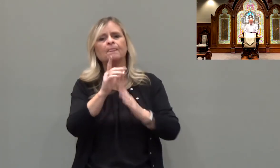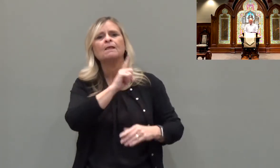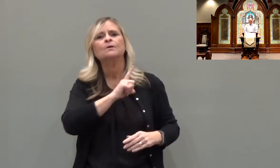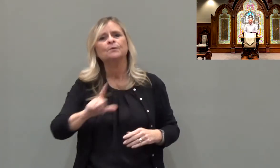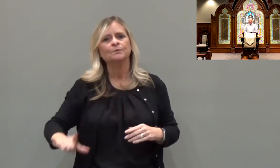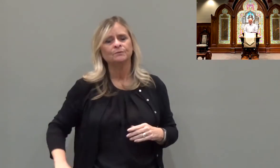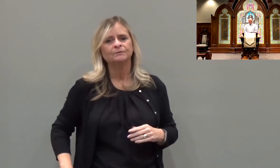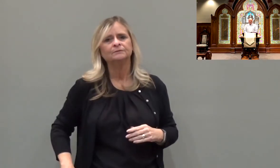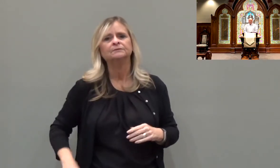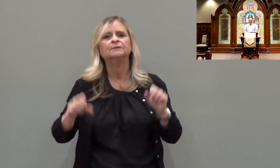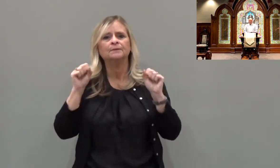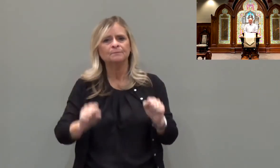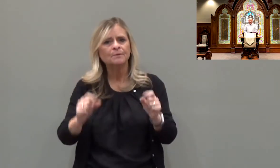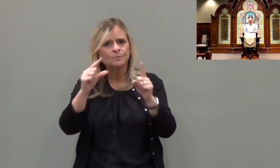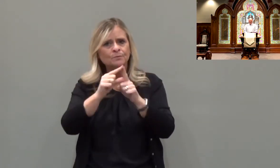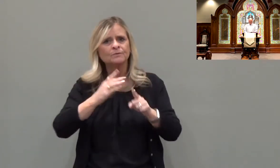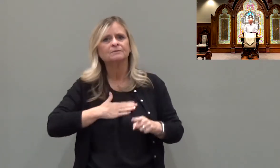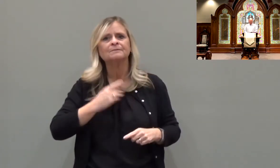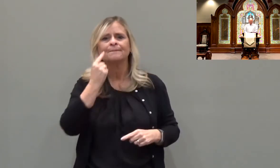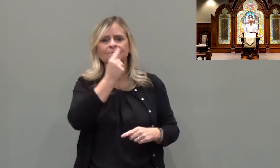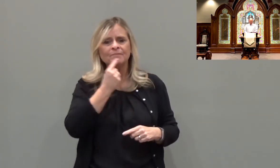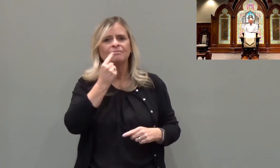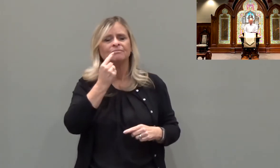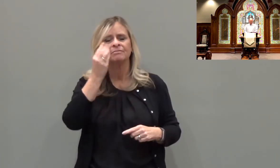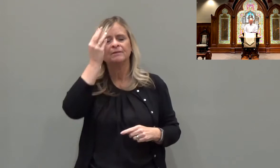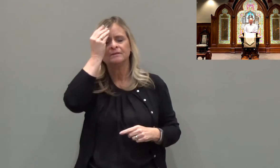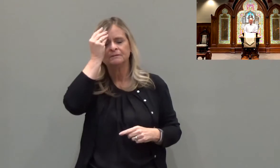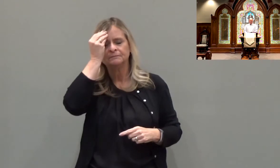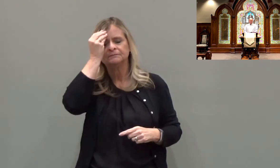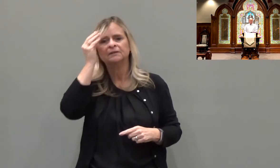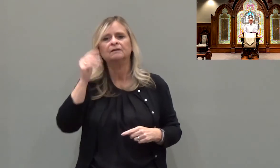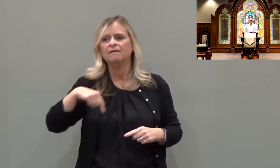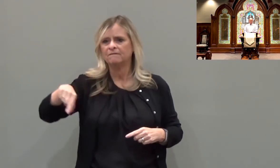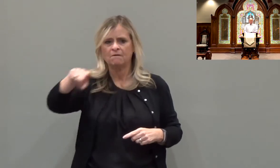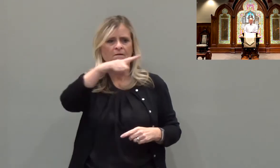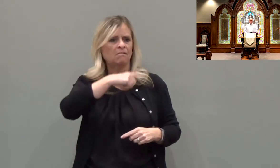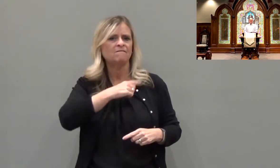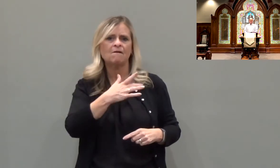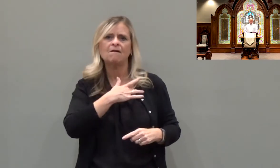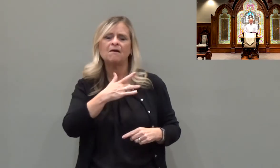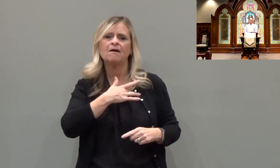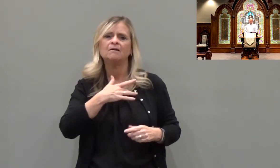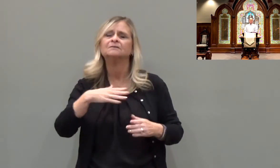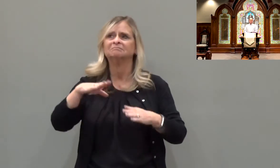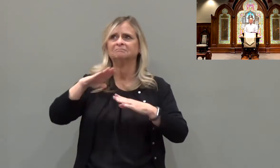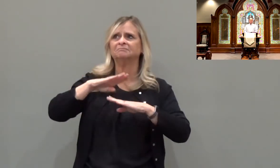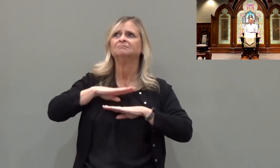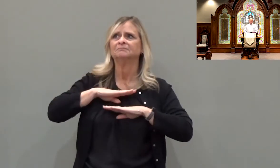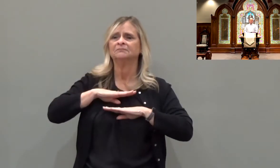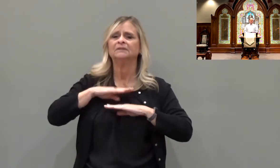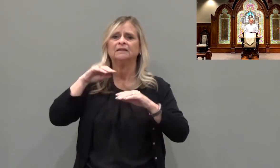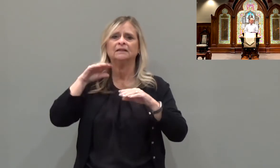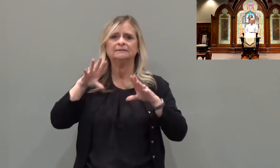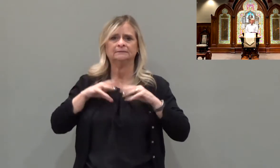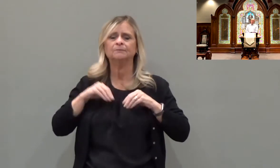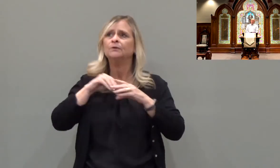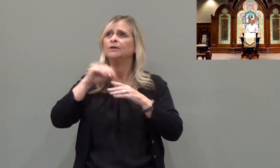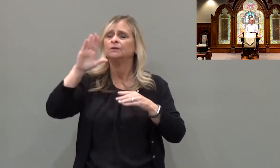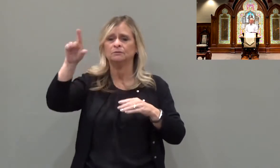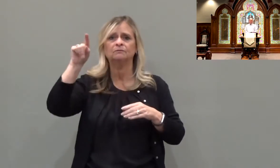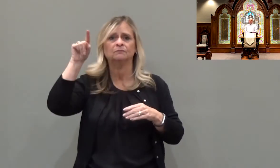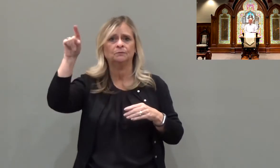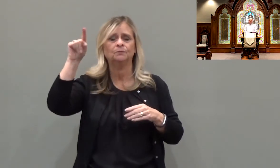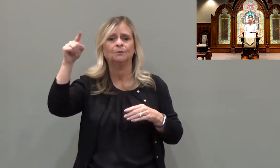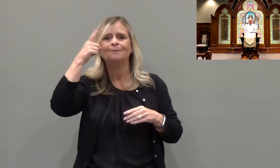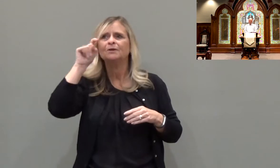Lord, may the words of my mouth and the meditations of our hearts be pleasing and acceptable in your sight, for you